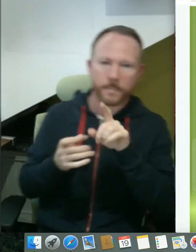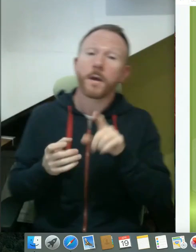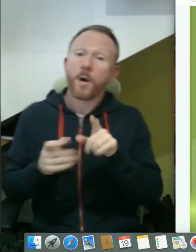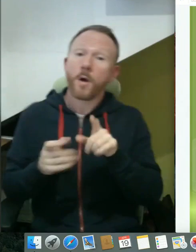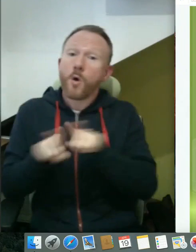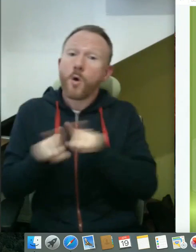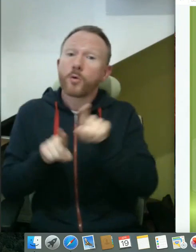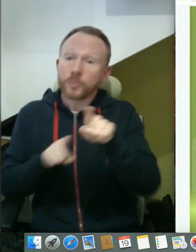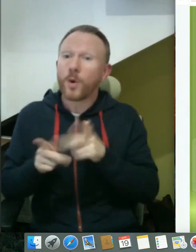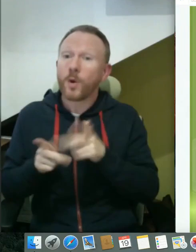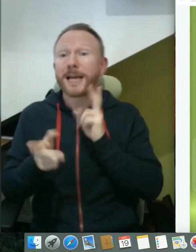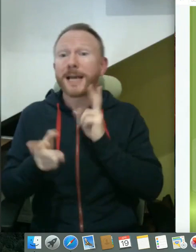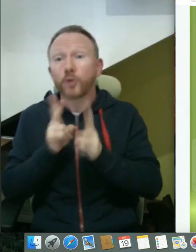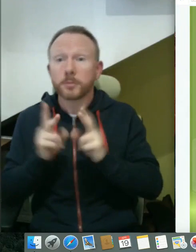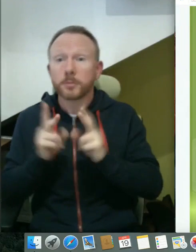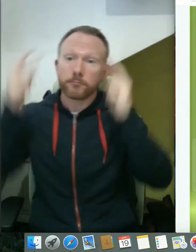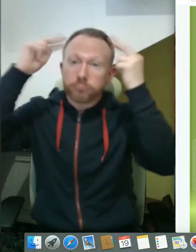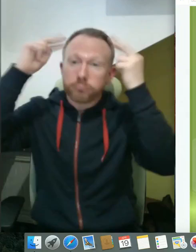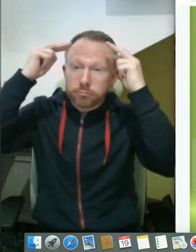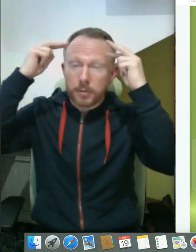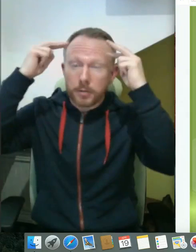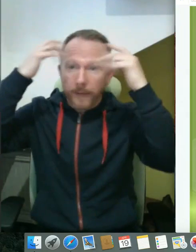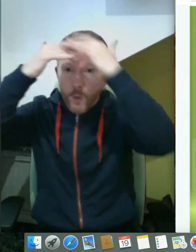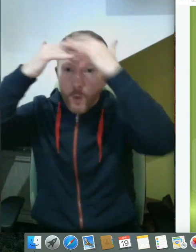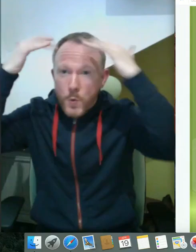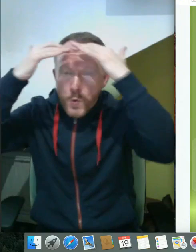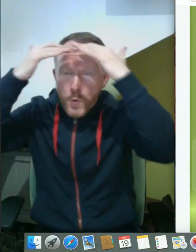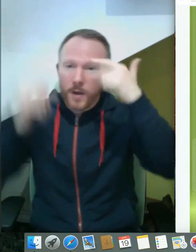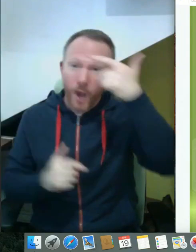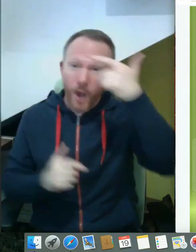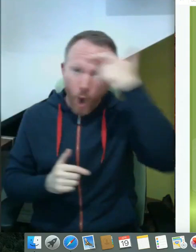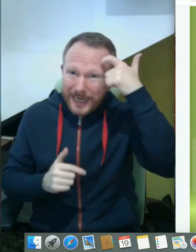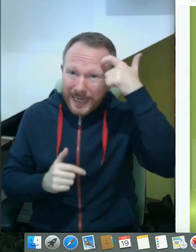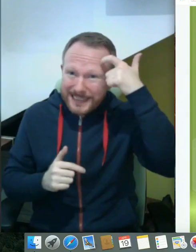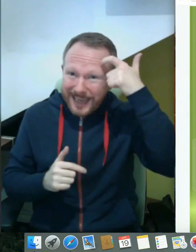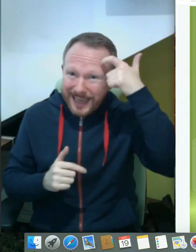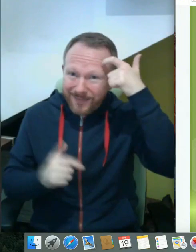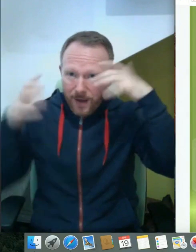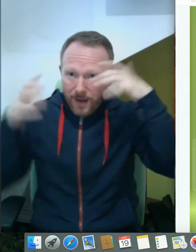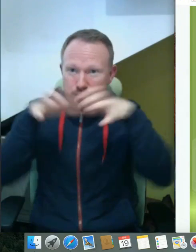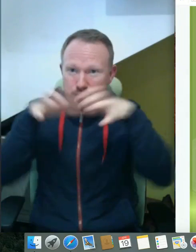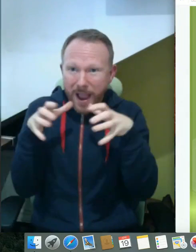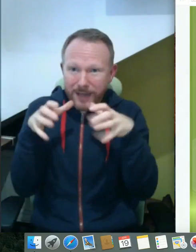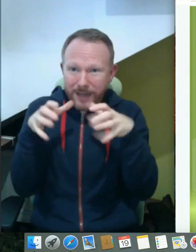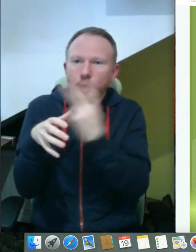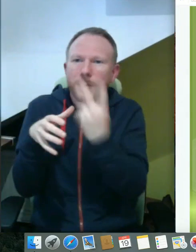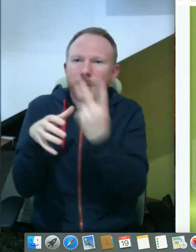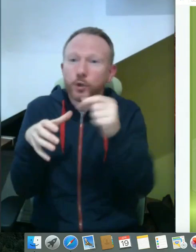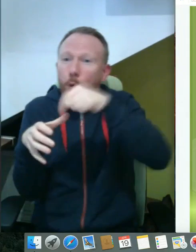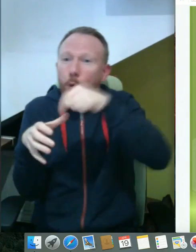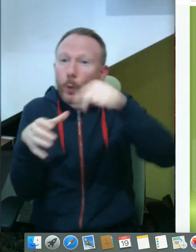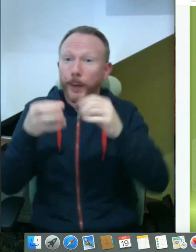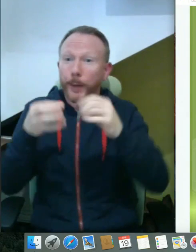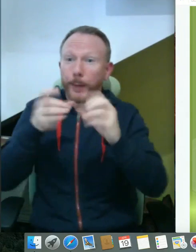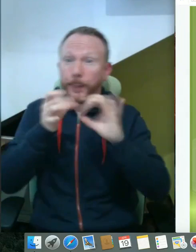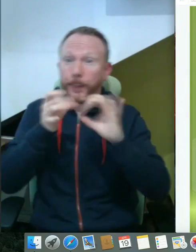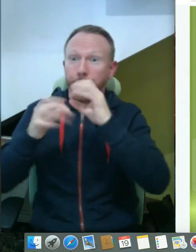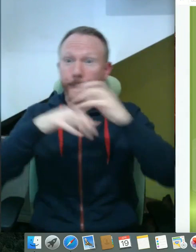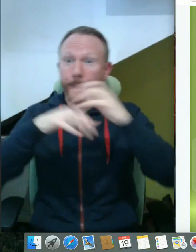are interpreting. So it's, as we all know, it's a fairly challenging job to do.